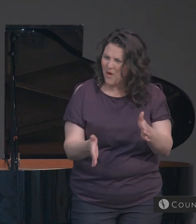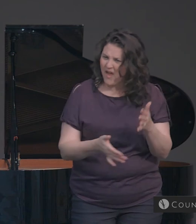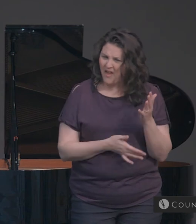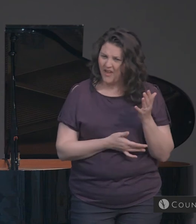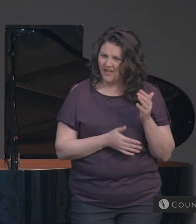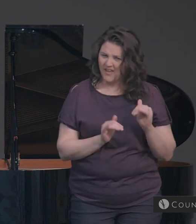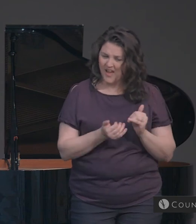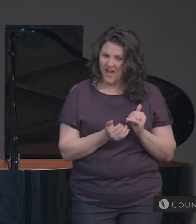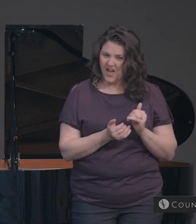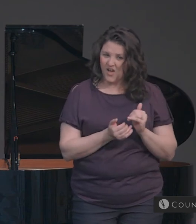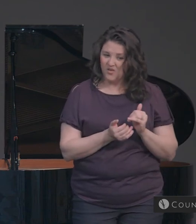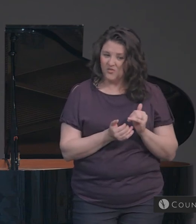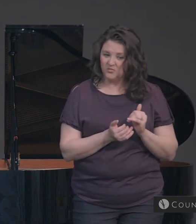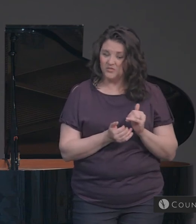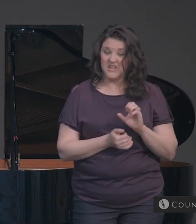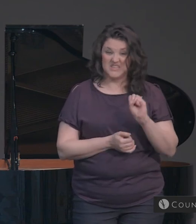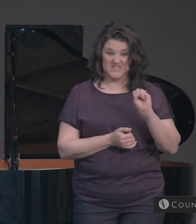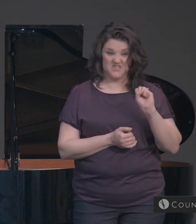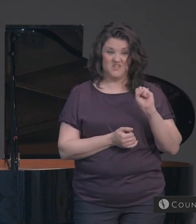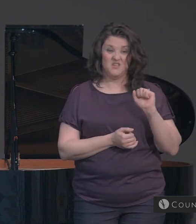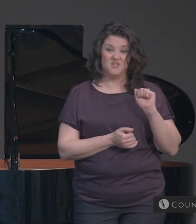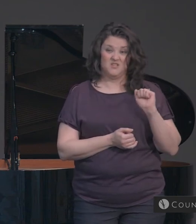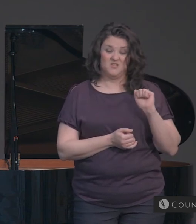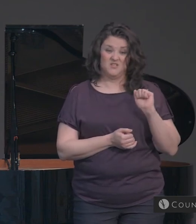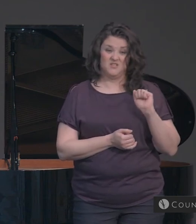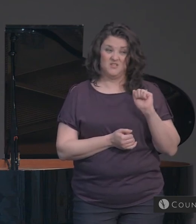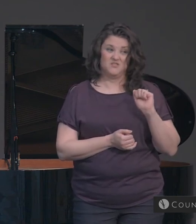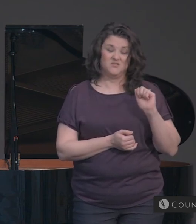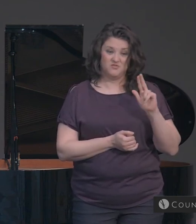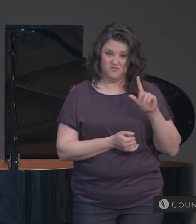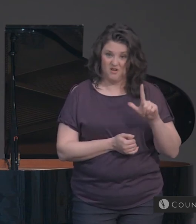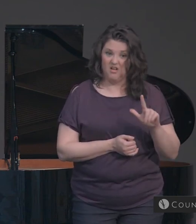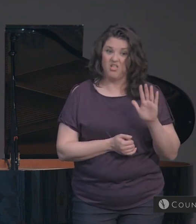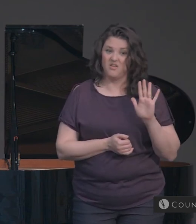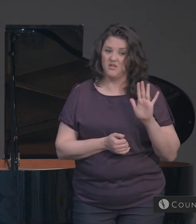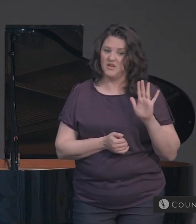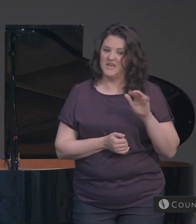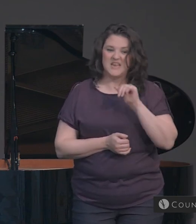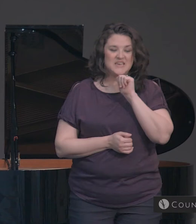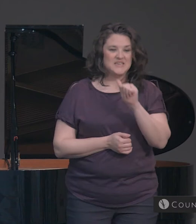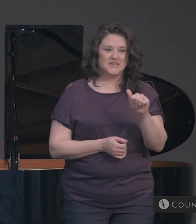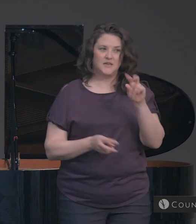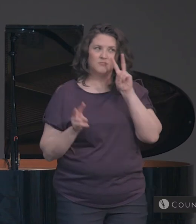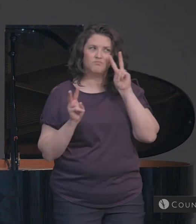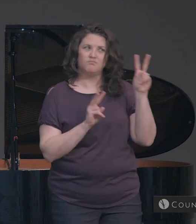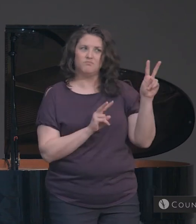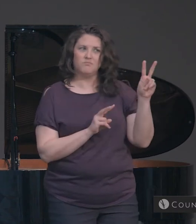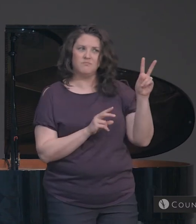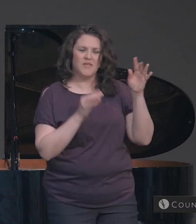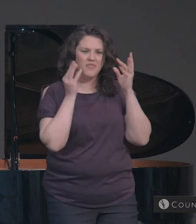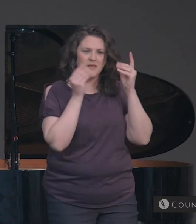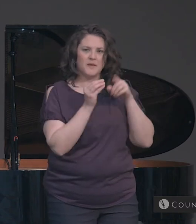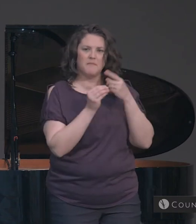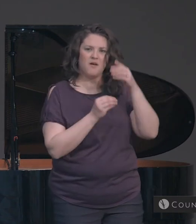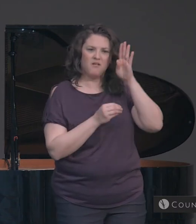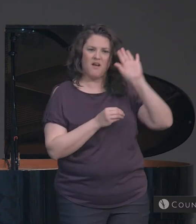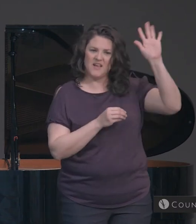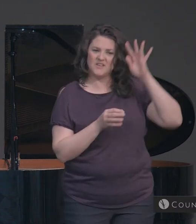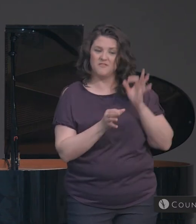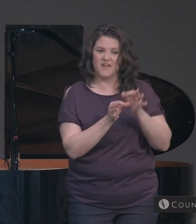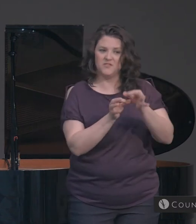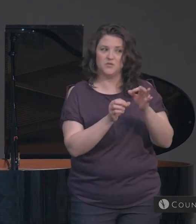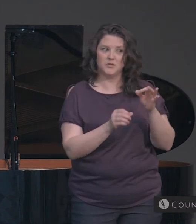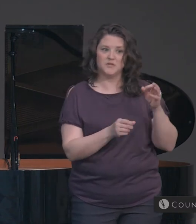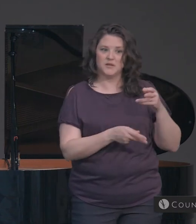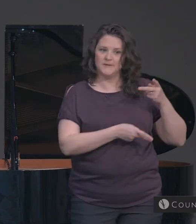I think it was his failure to take seriously the faithfulness of God, the faithfulness of God to his promises of